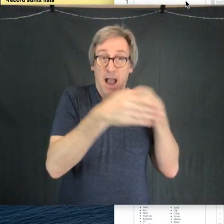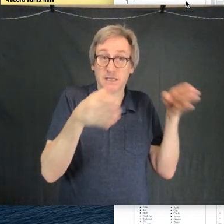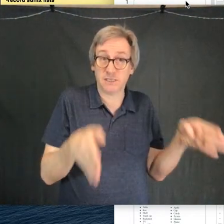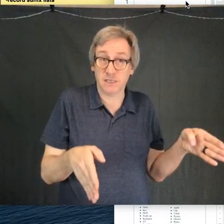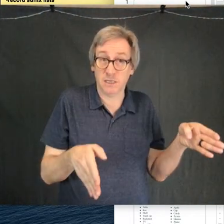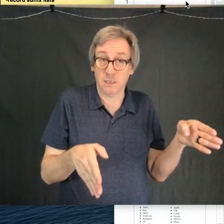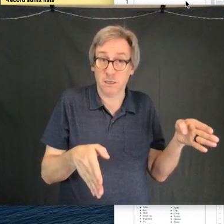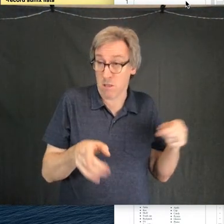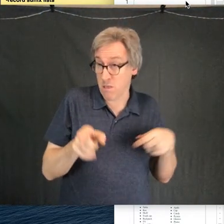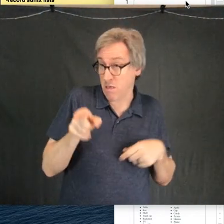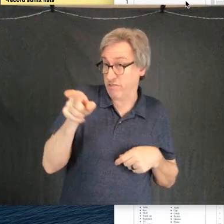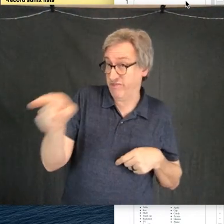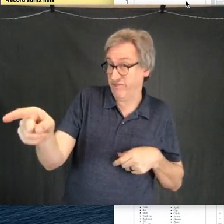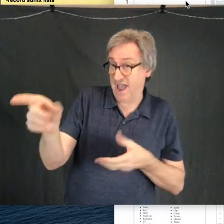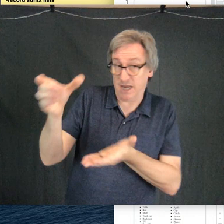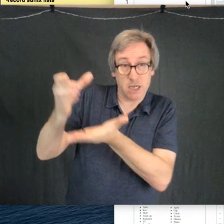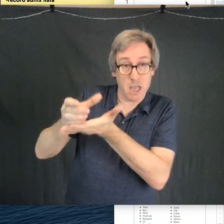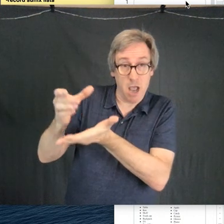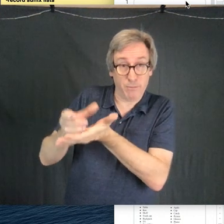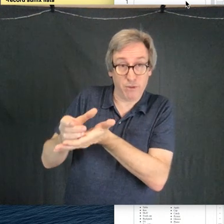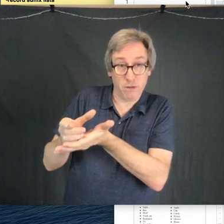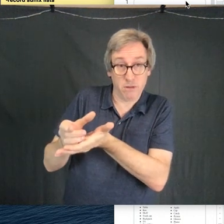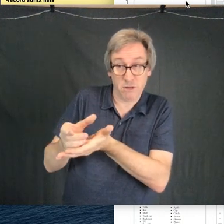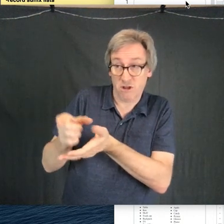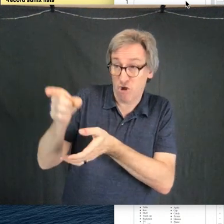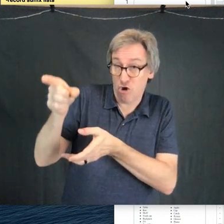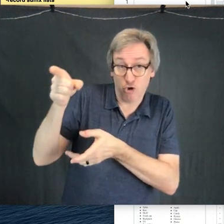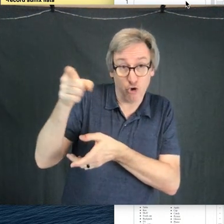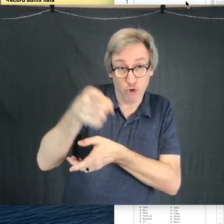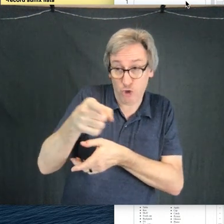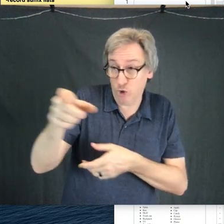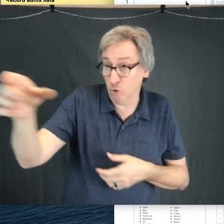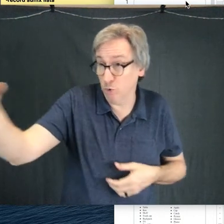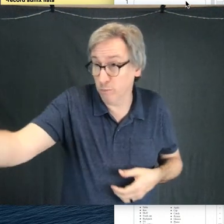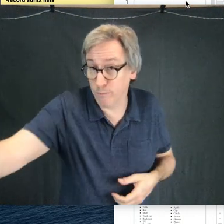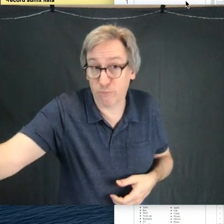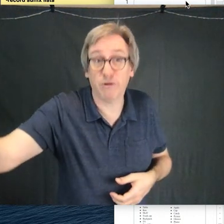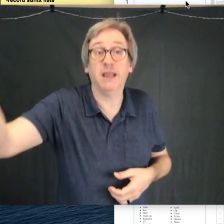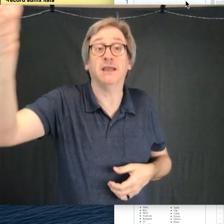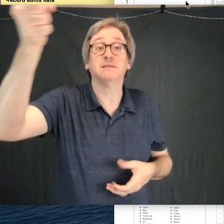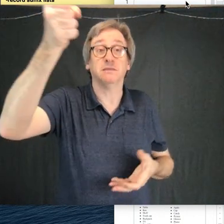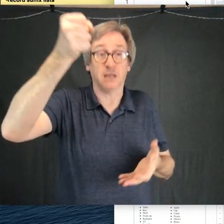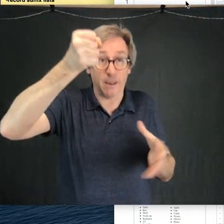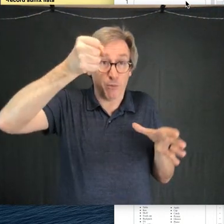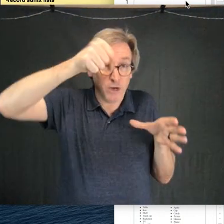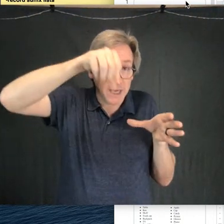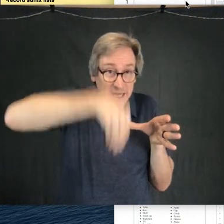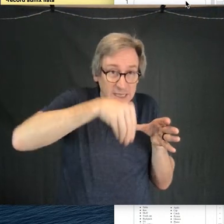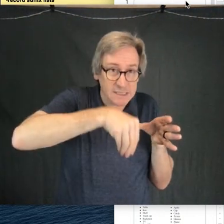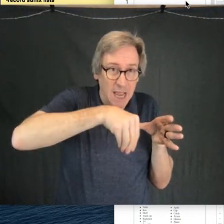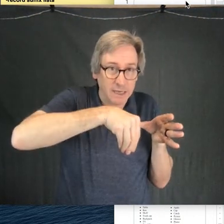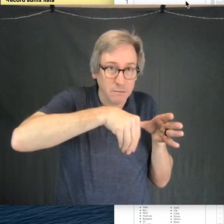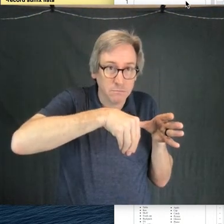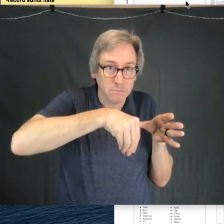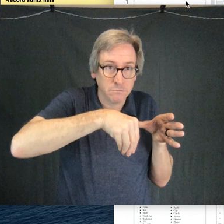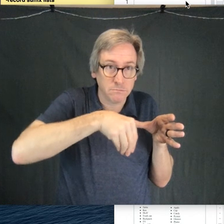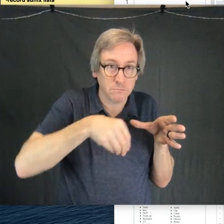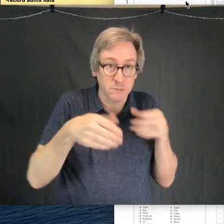this box, that cup, could you bring it and put it